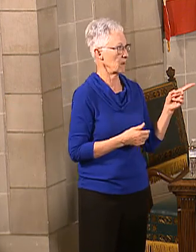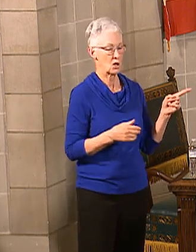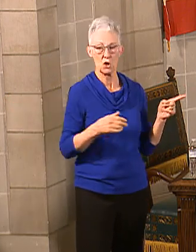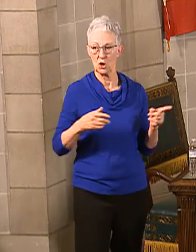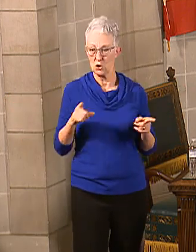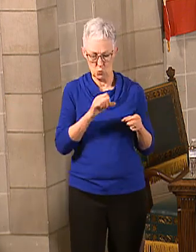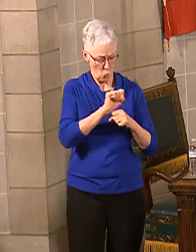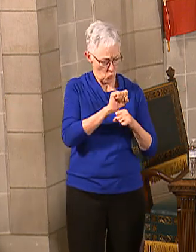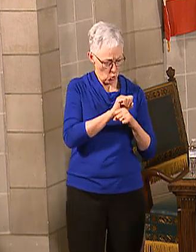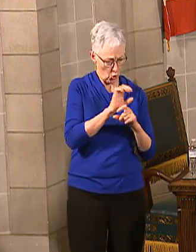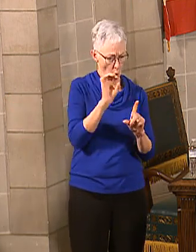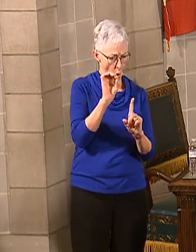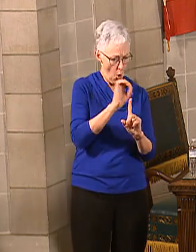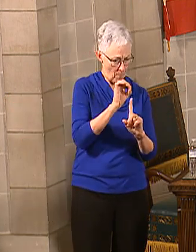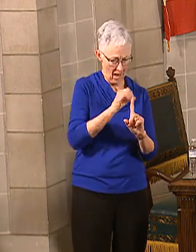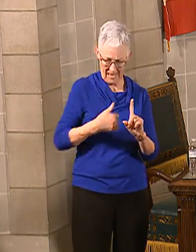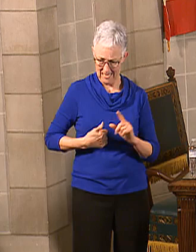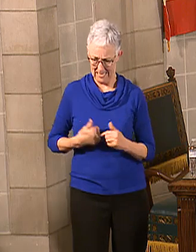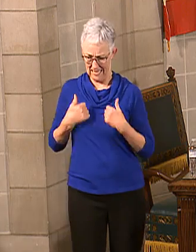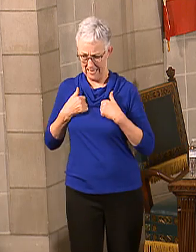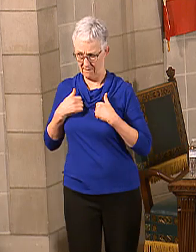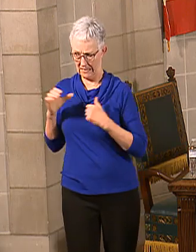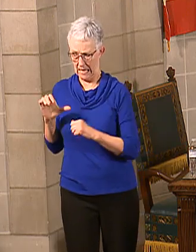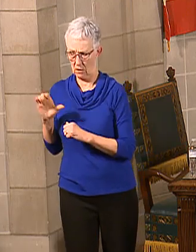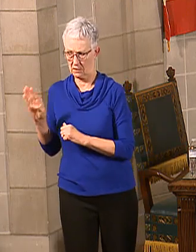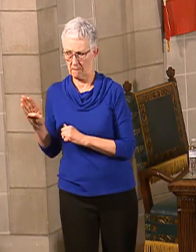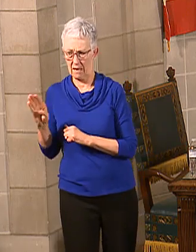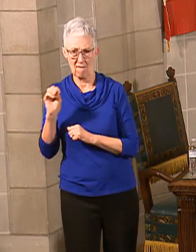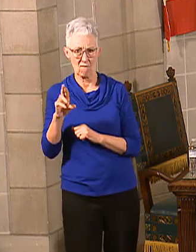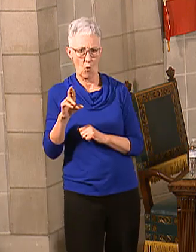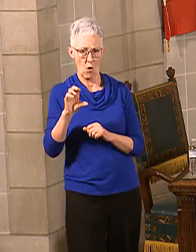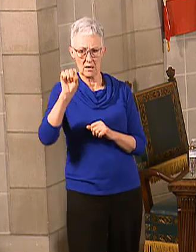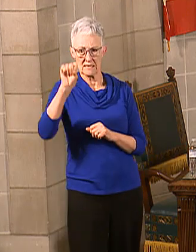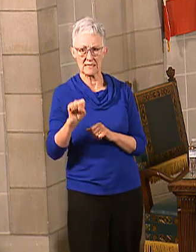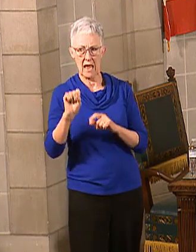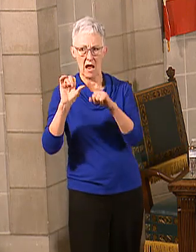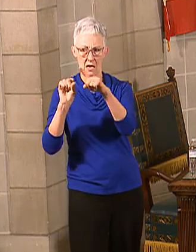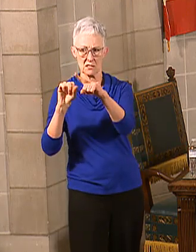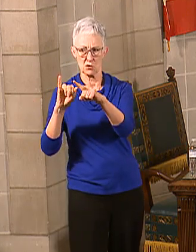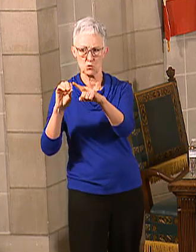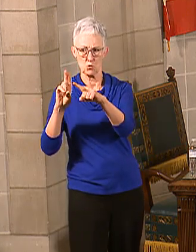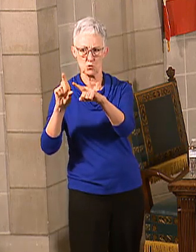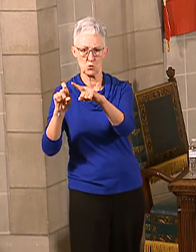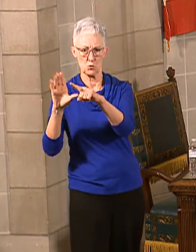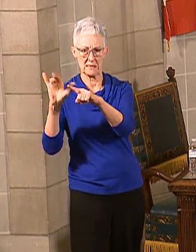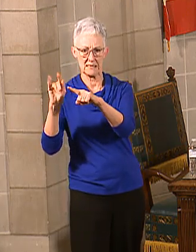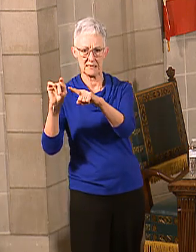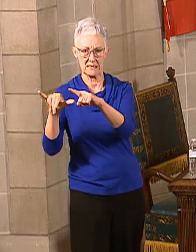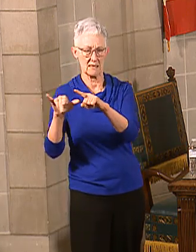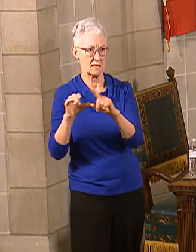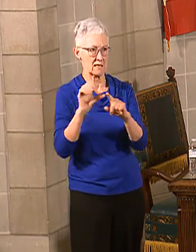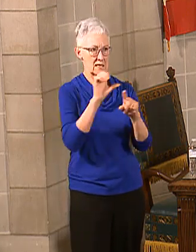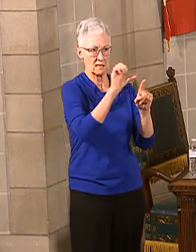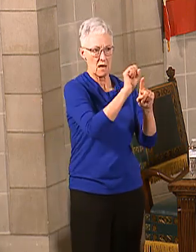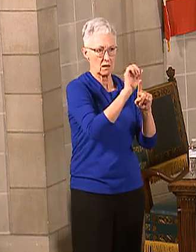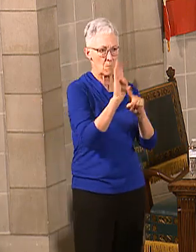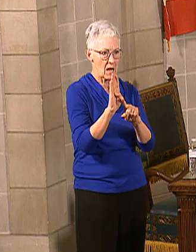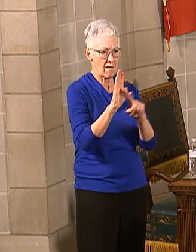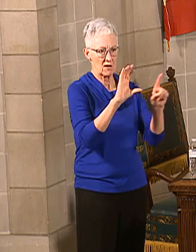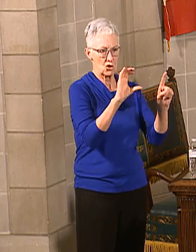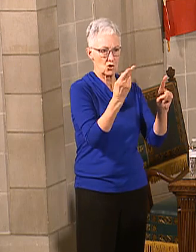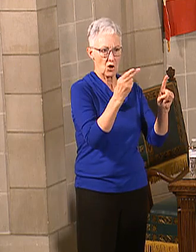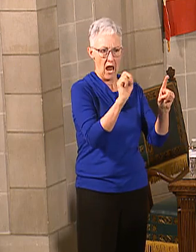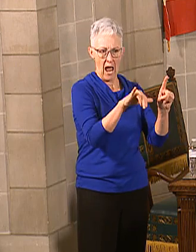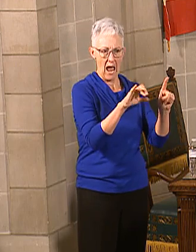in Omaha and live in Council Bluffs and vice versa, or South Sioux City, or maybe Scottsbluff and Cheyenne or something like that, those people are